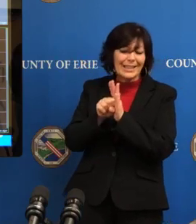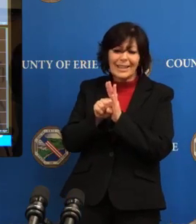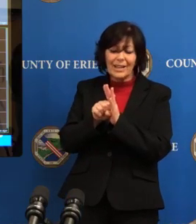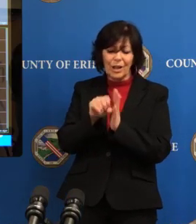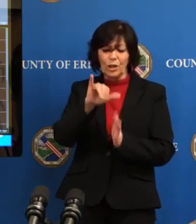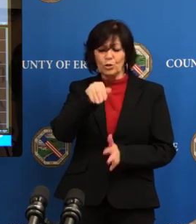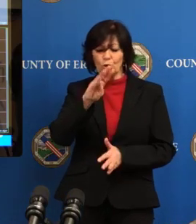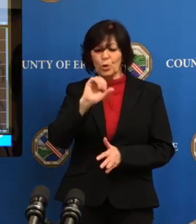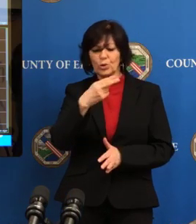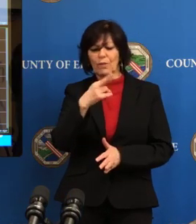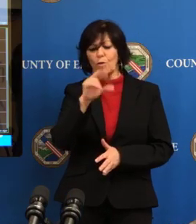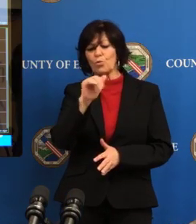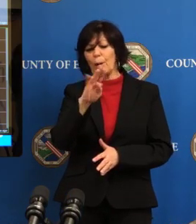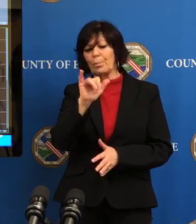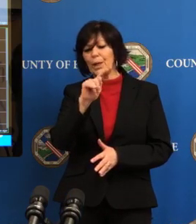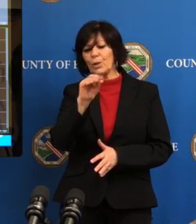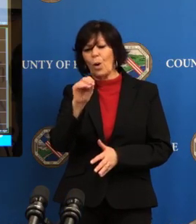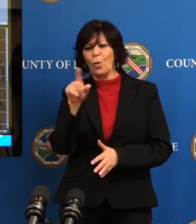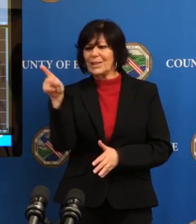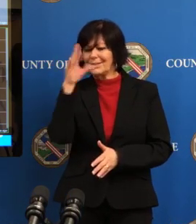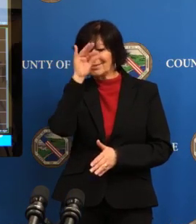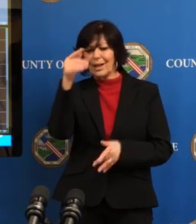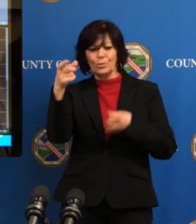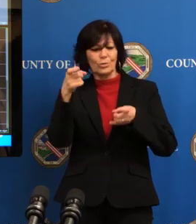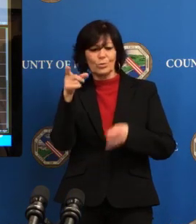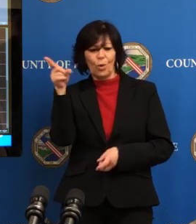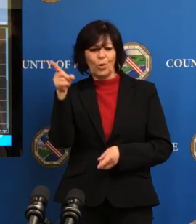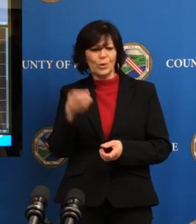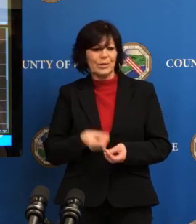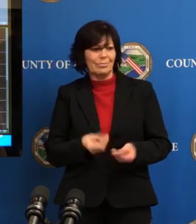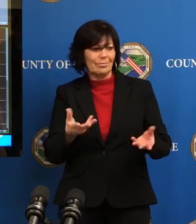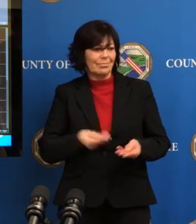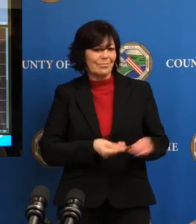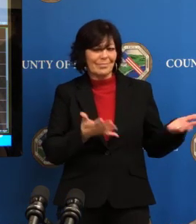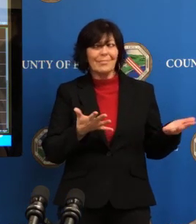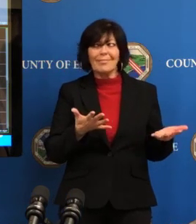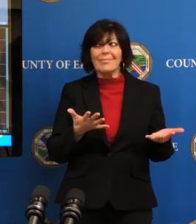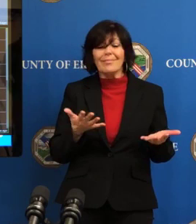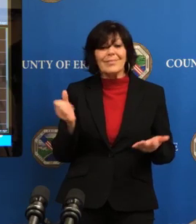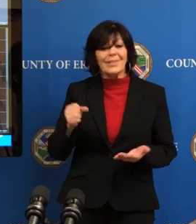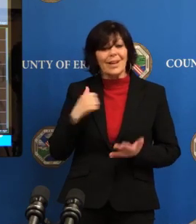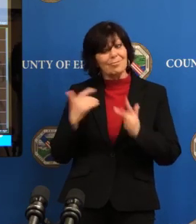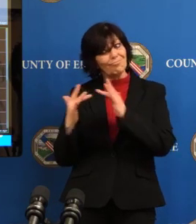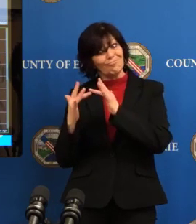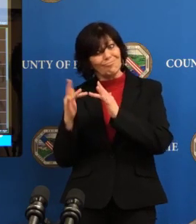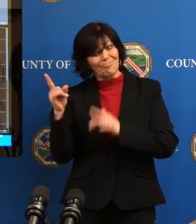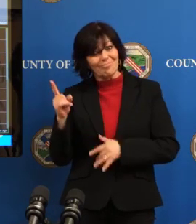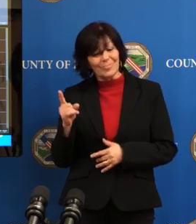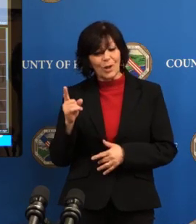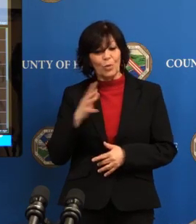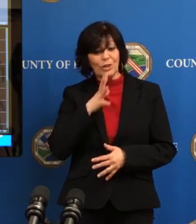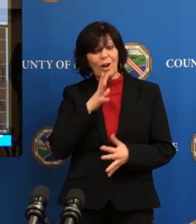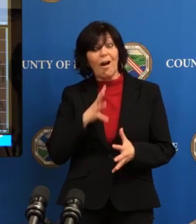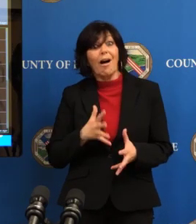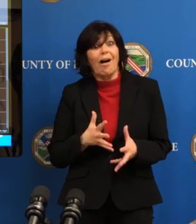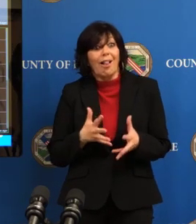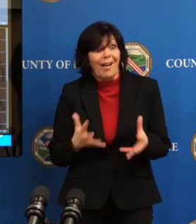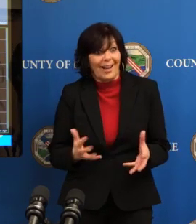Joseph Rubito, who's basically the guy who's controlling the disbursement of these testing kits. Joe and I talk a